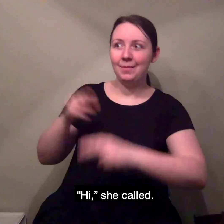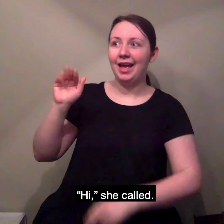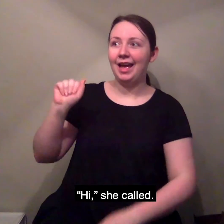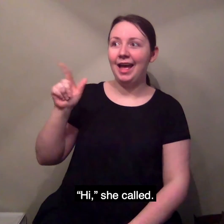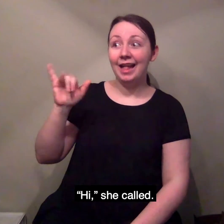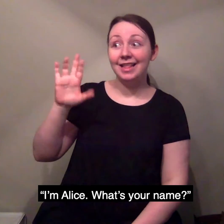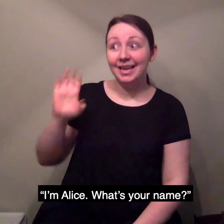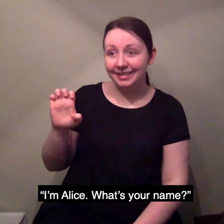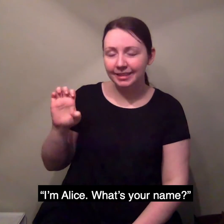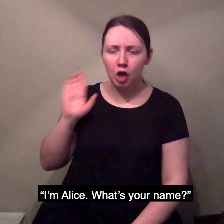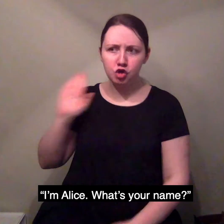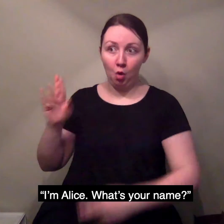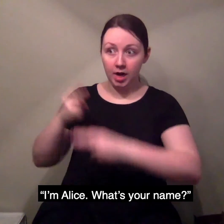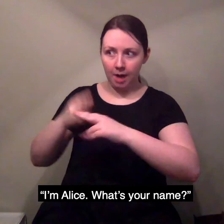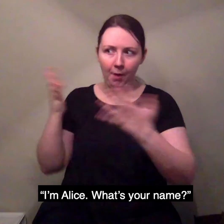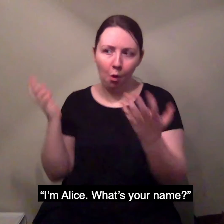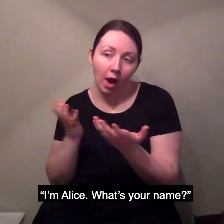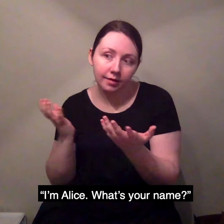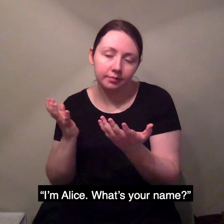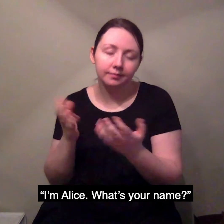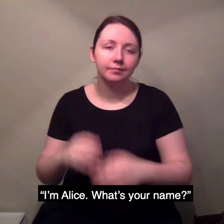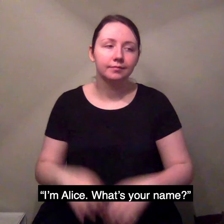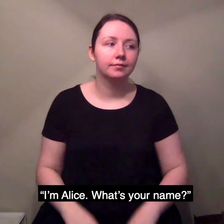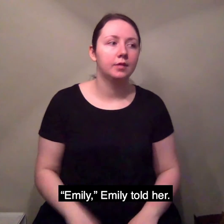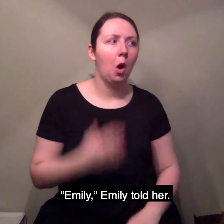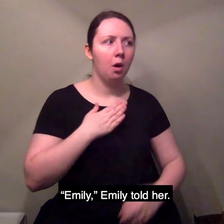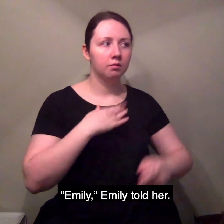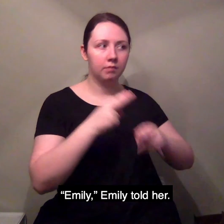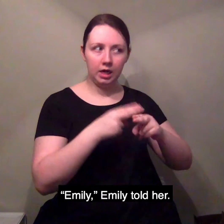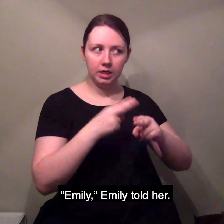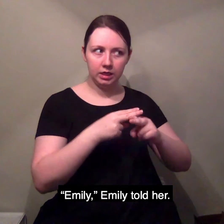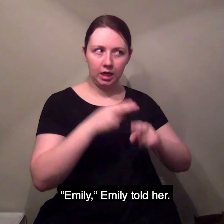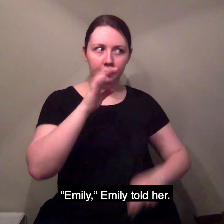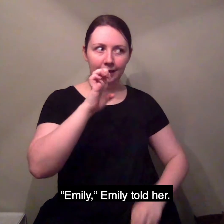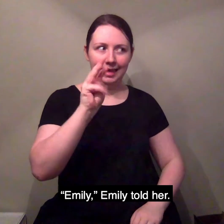called. "I'm Alice. What's your name?" "Emily," Emily told her.